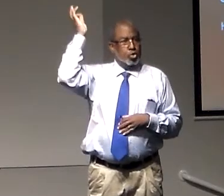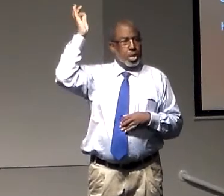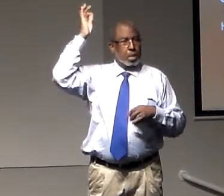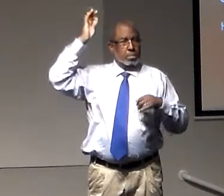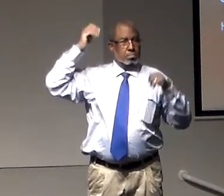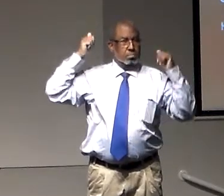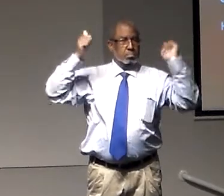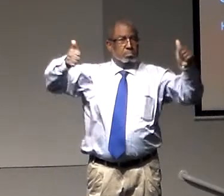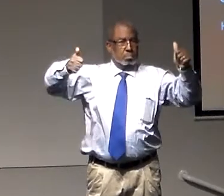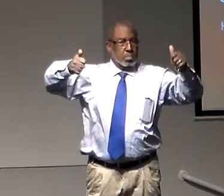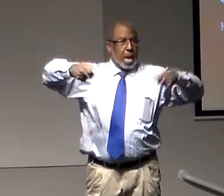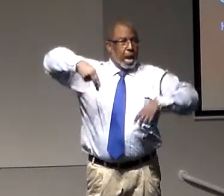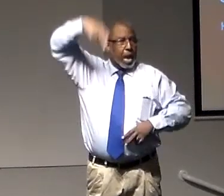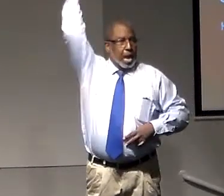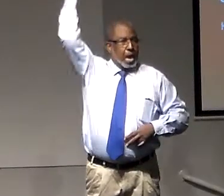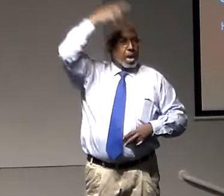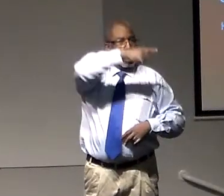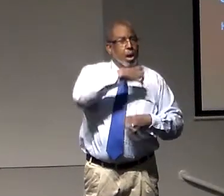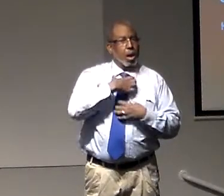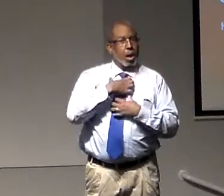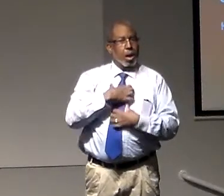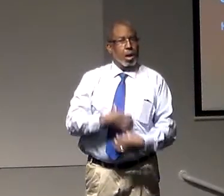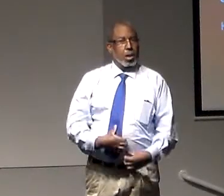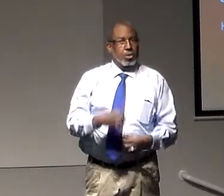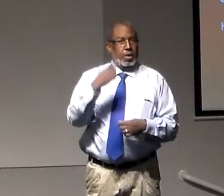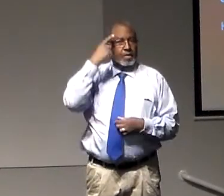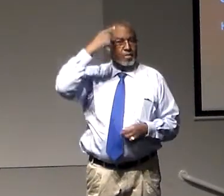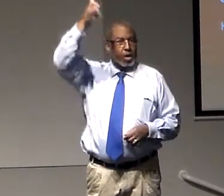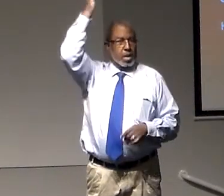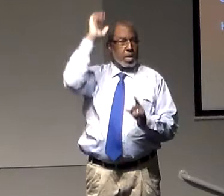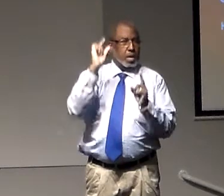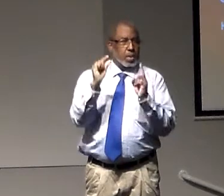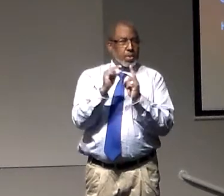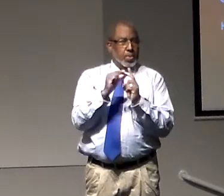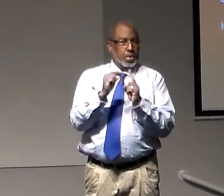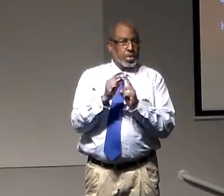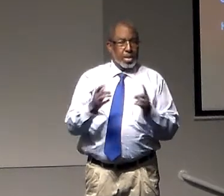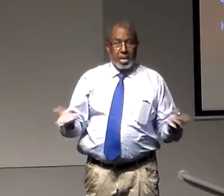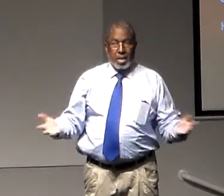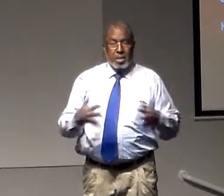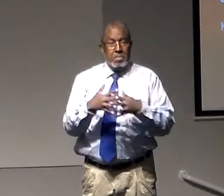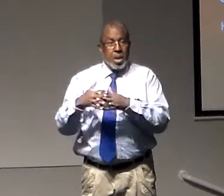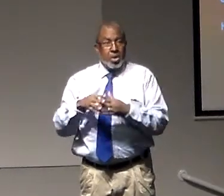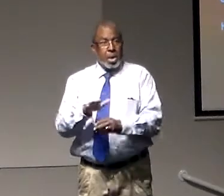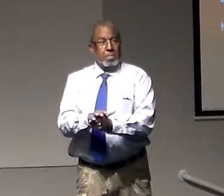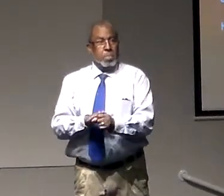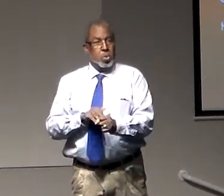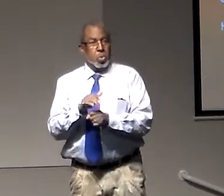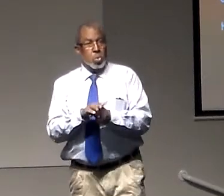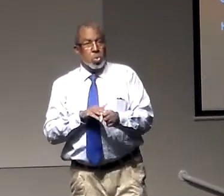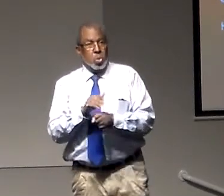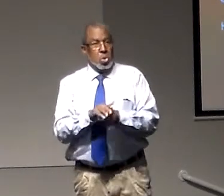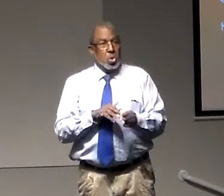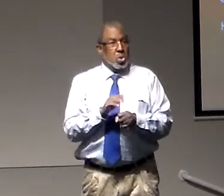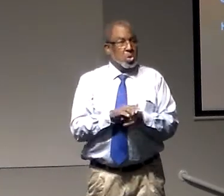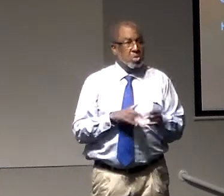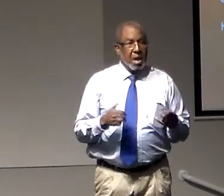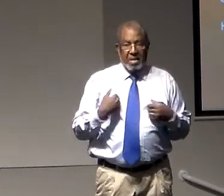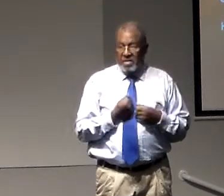property. But their spirit are high. They get so excited for people. But in America, they are